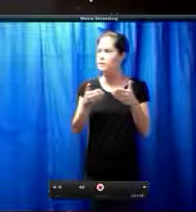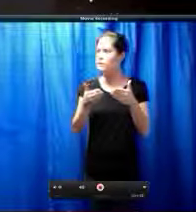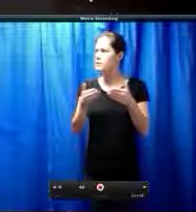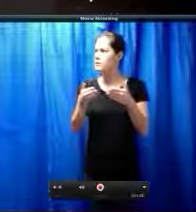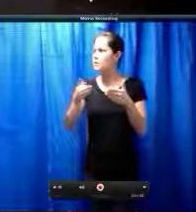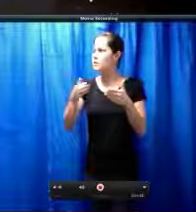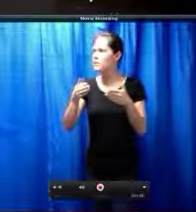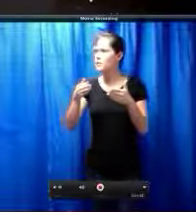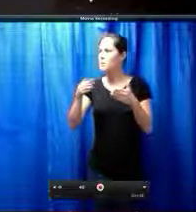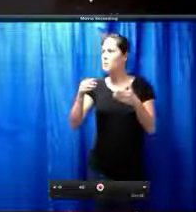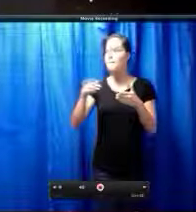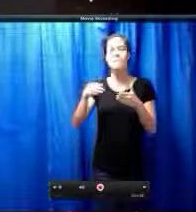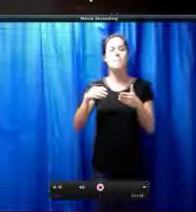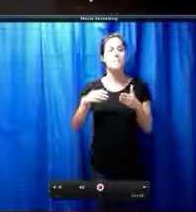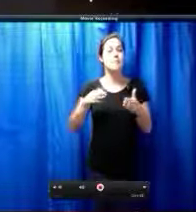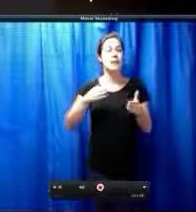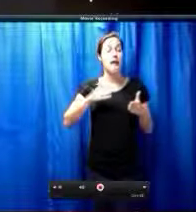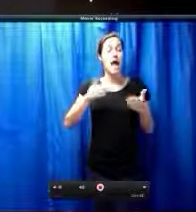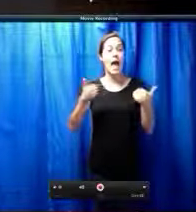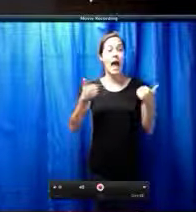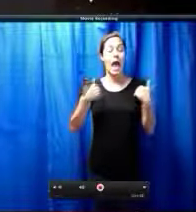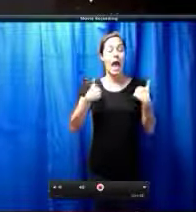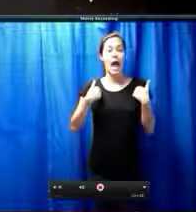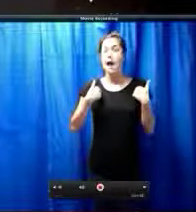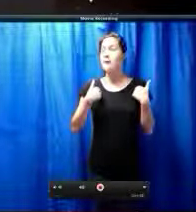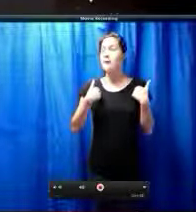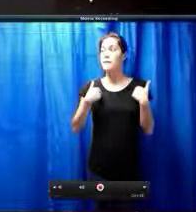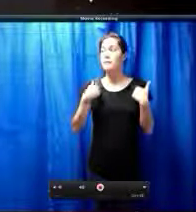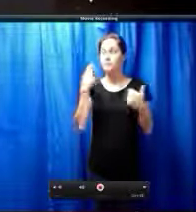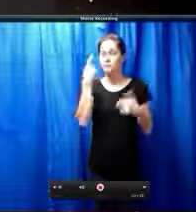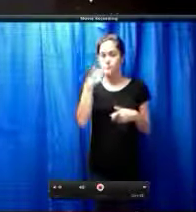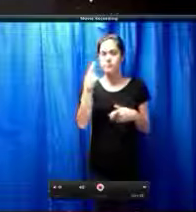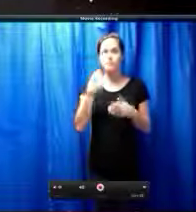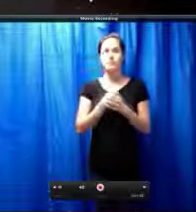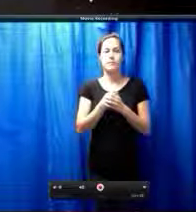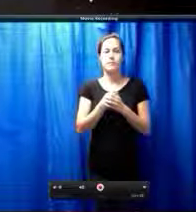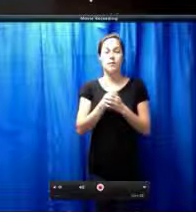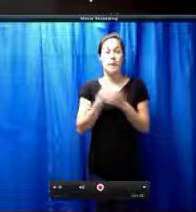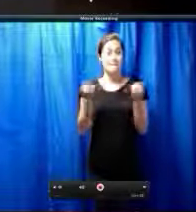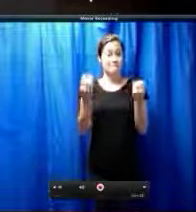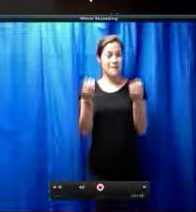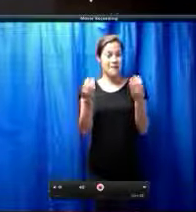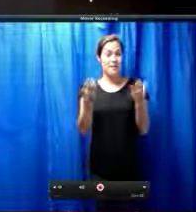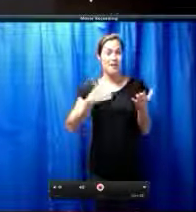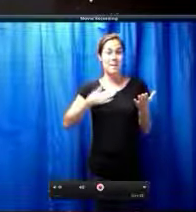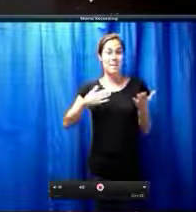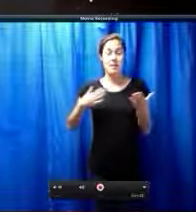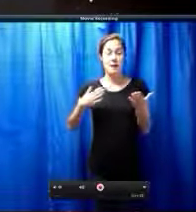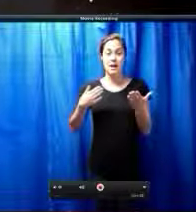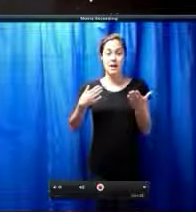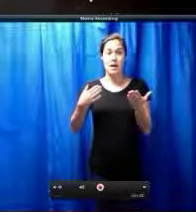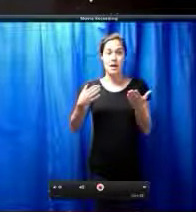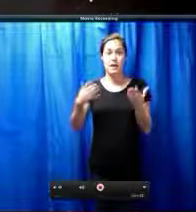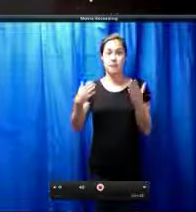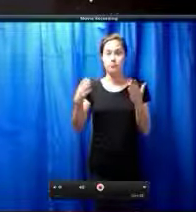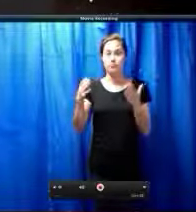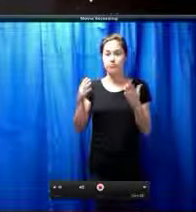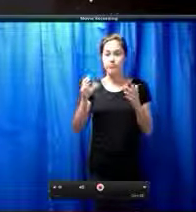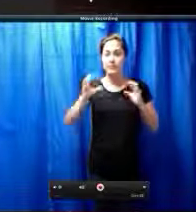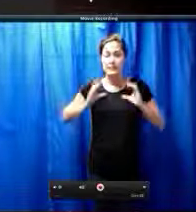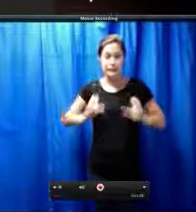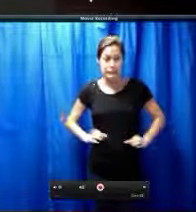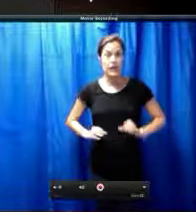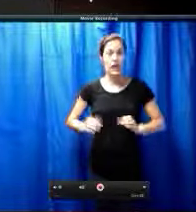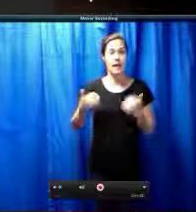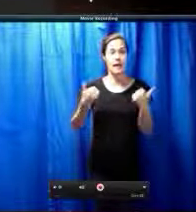unfortunate situations of having patients that have come in with oral cancers a bit too late, I've lost some patients, and since then it's really